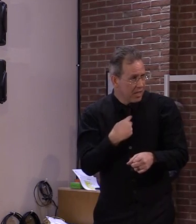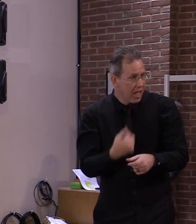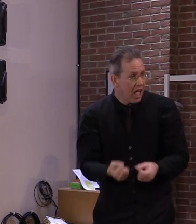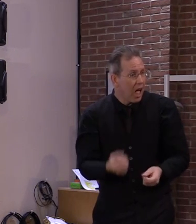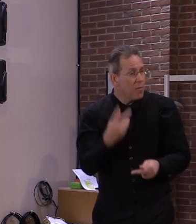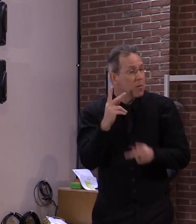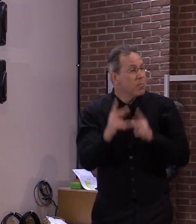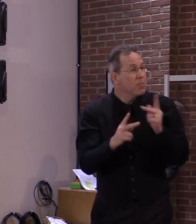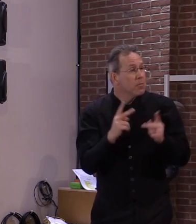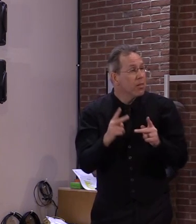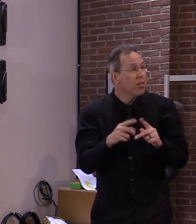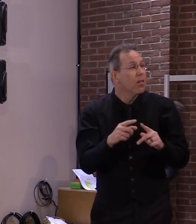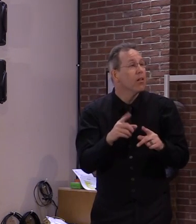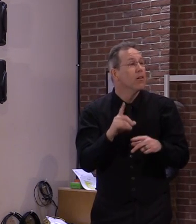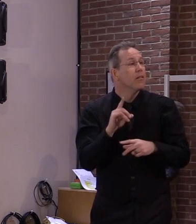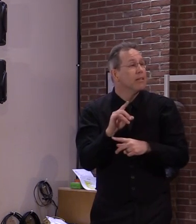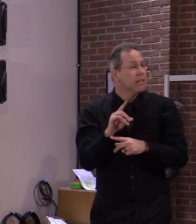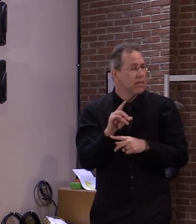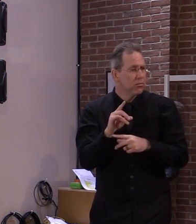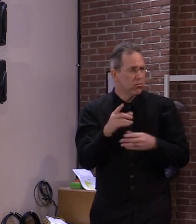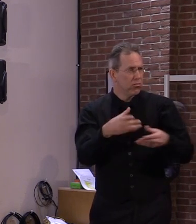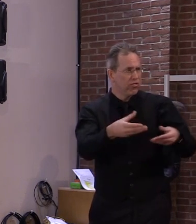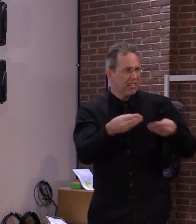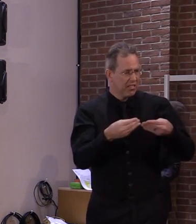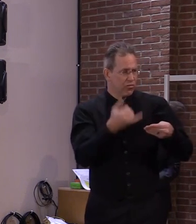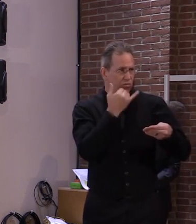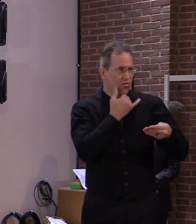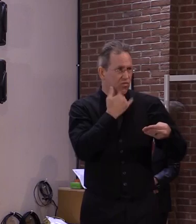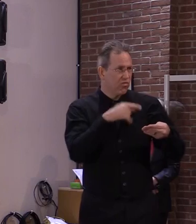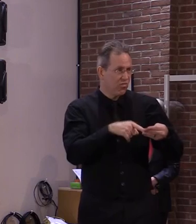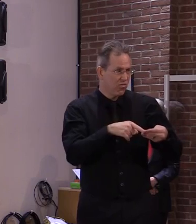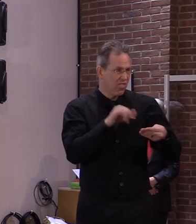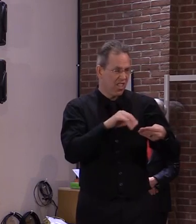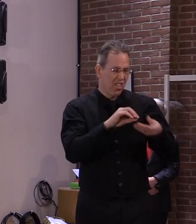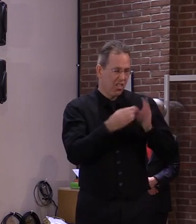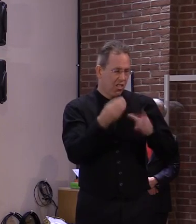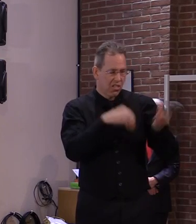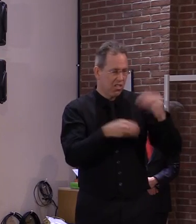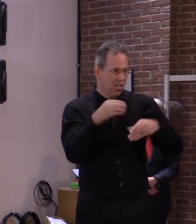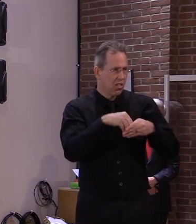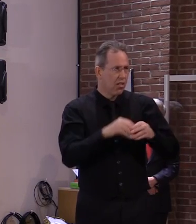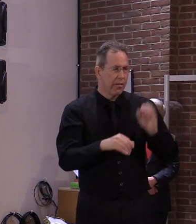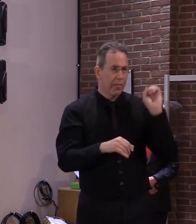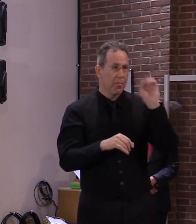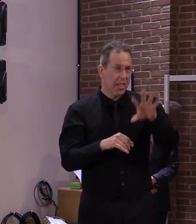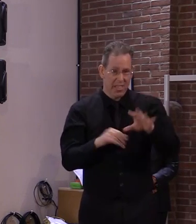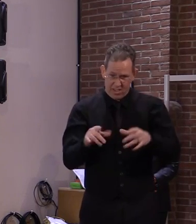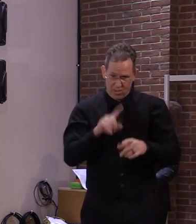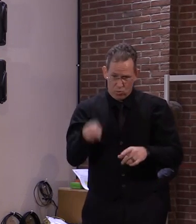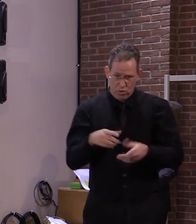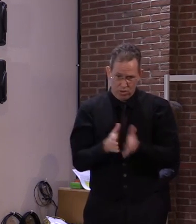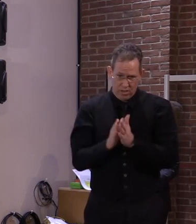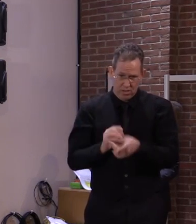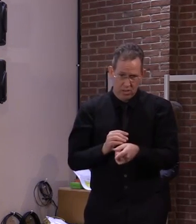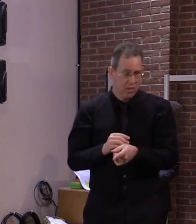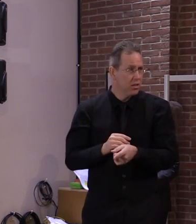the return, prepaid return envelopes to return the 1099s to the department?